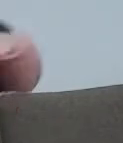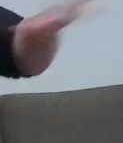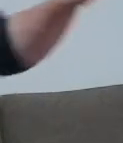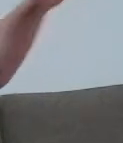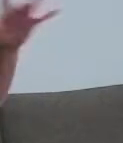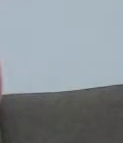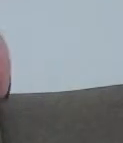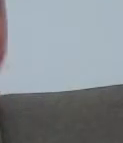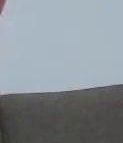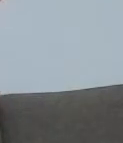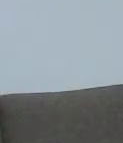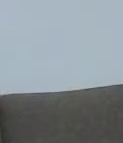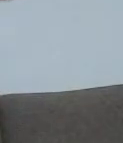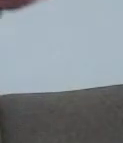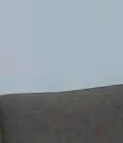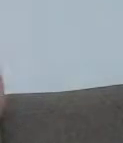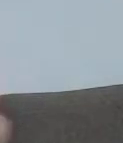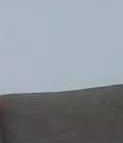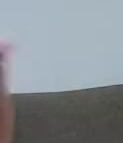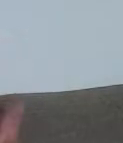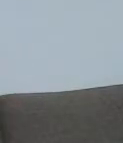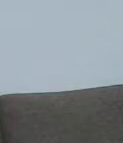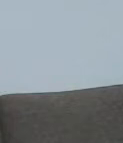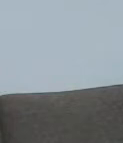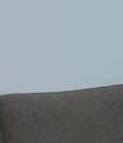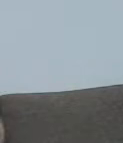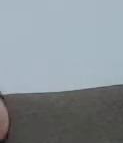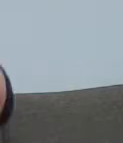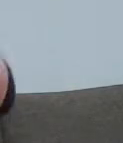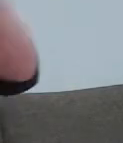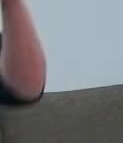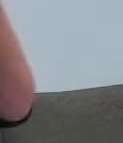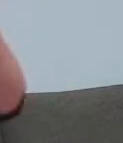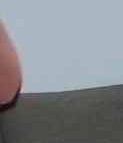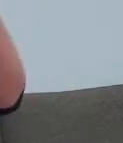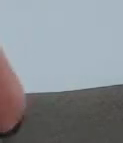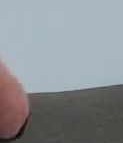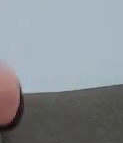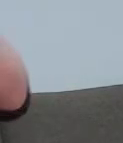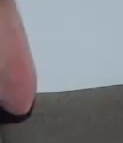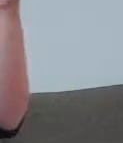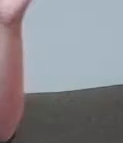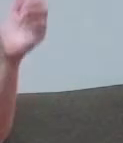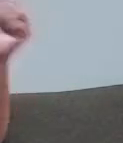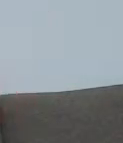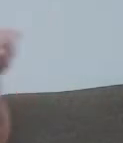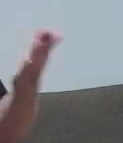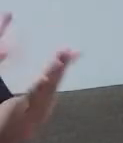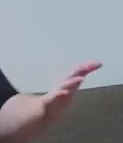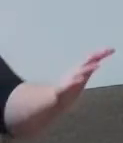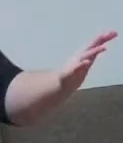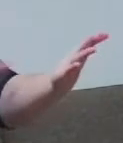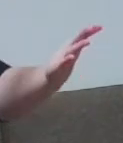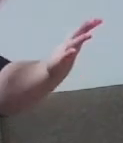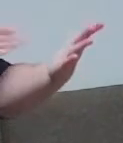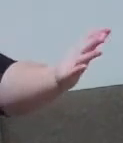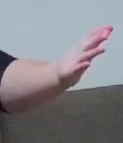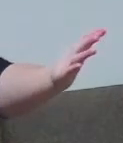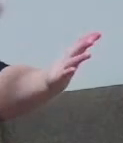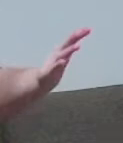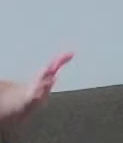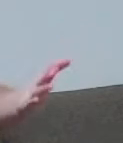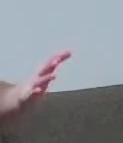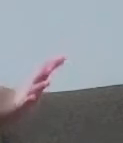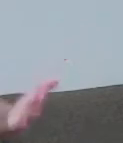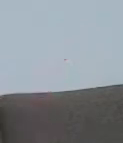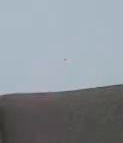and rejoice and sing praise. Sing unto the Lord with the harp and the voice of a